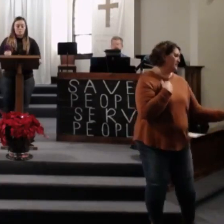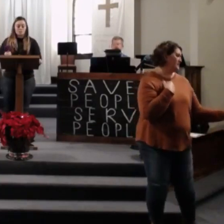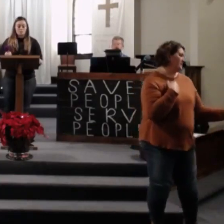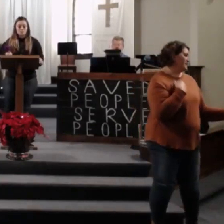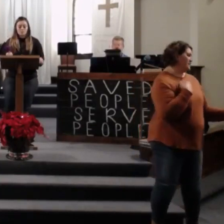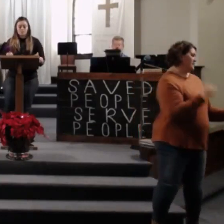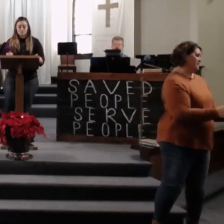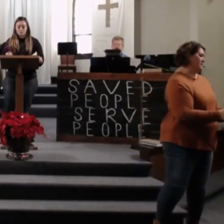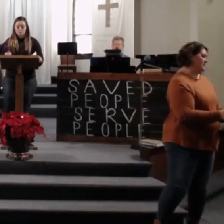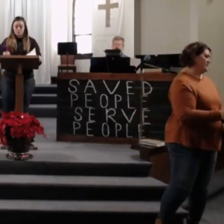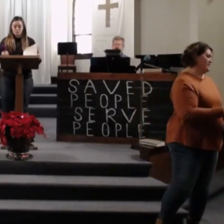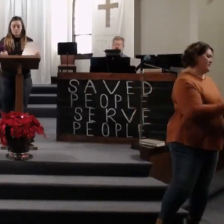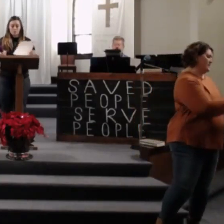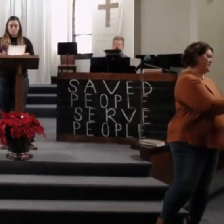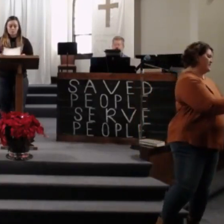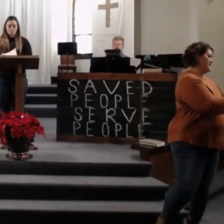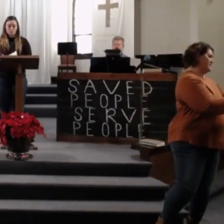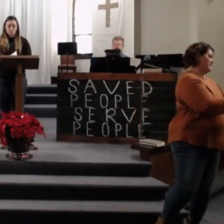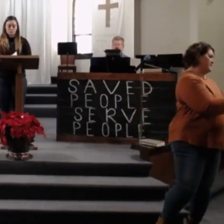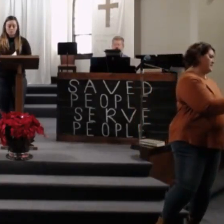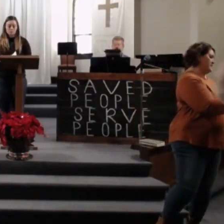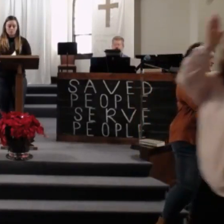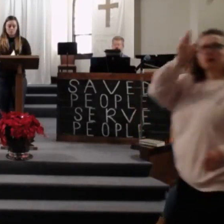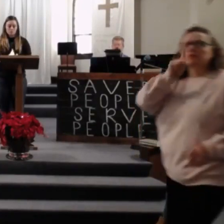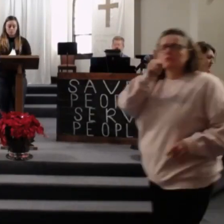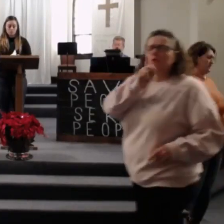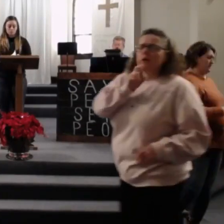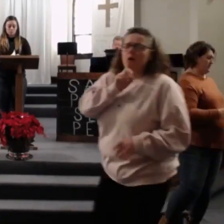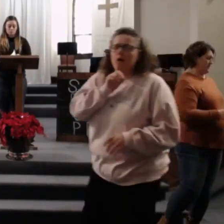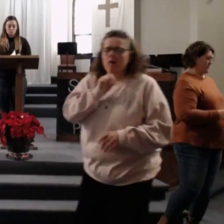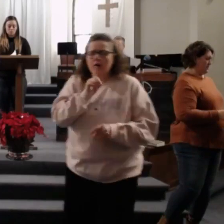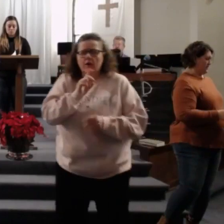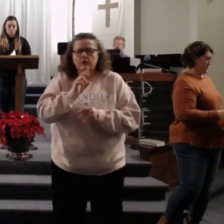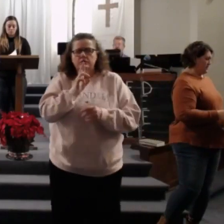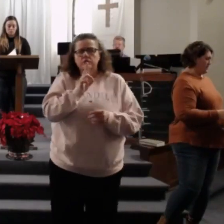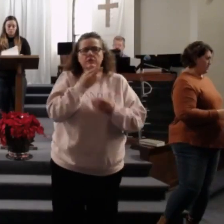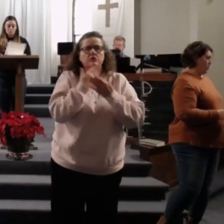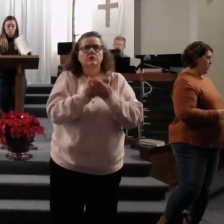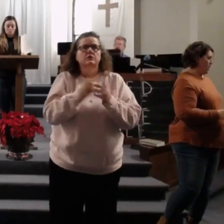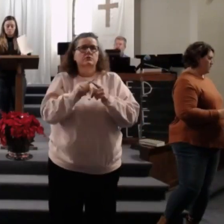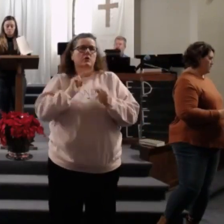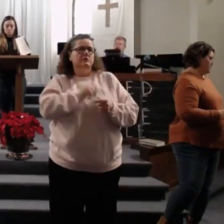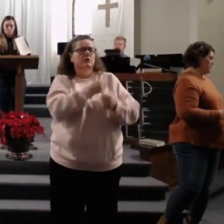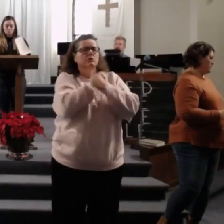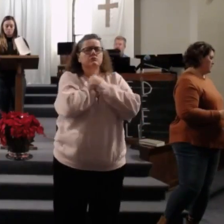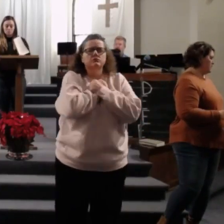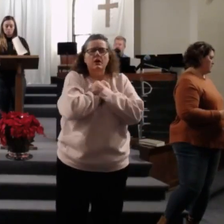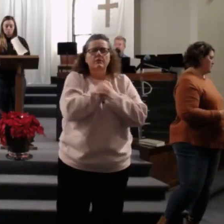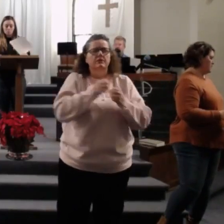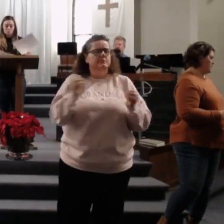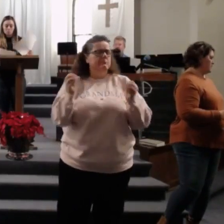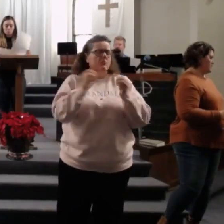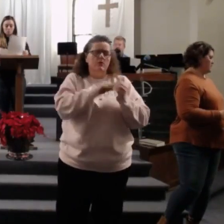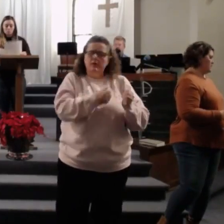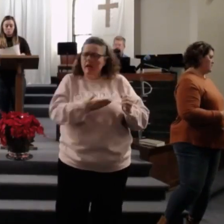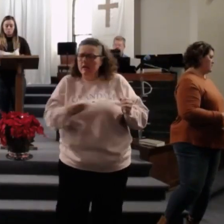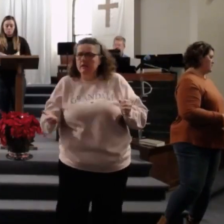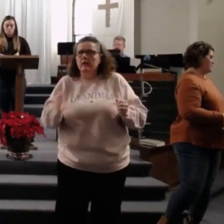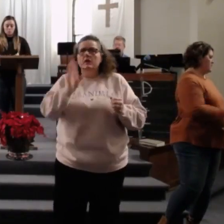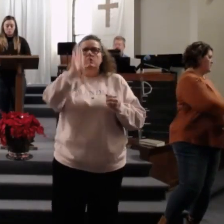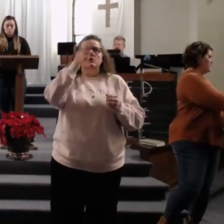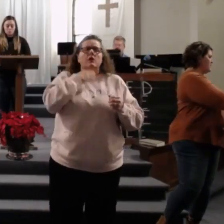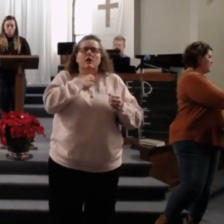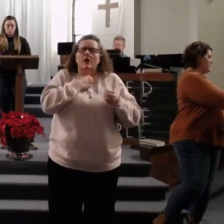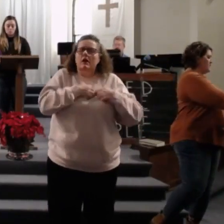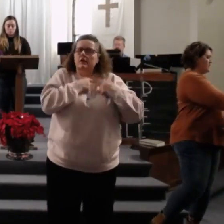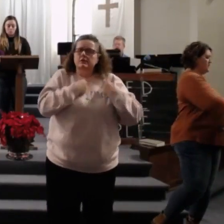God, you are so good to us. We love you more than anything else. You alone are our heart's desire. You